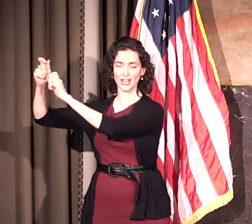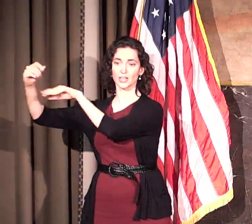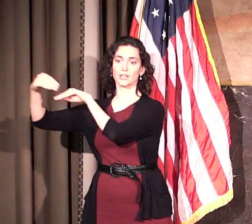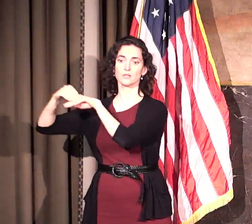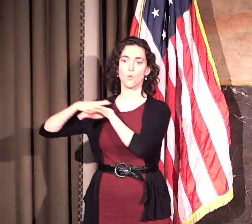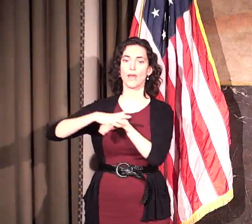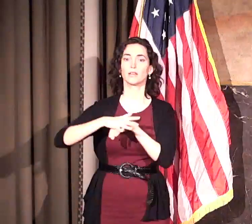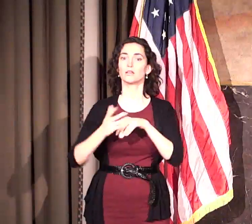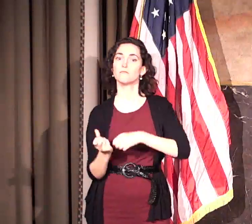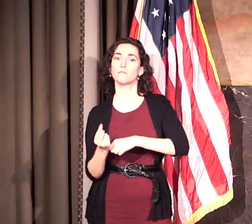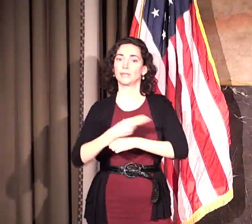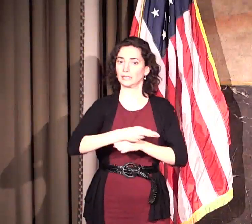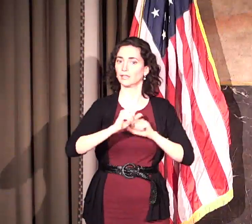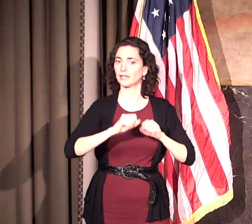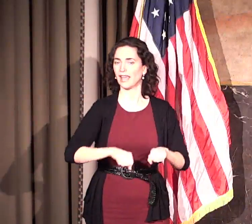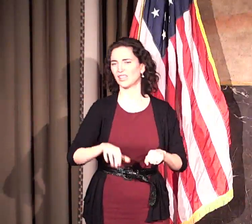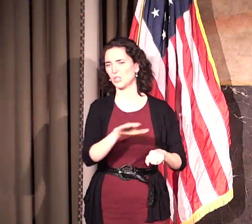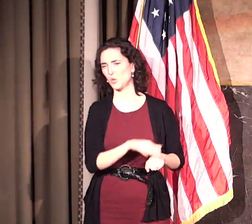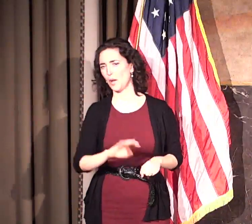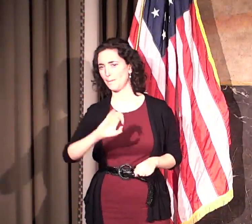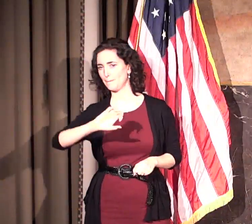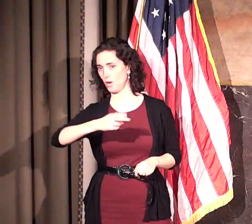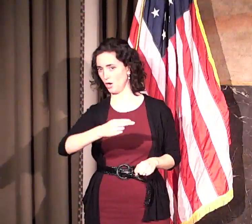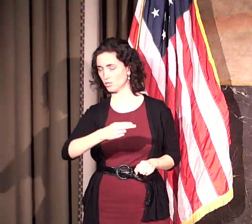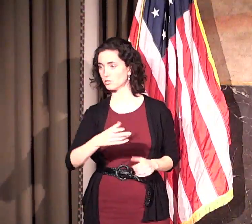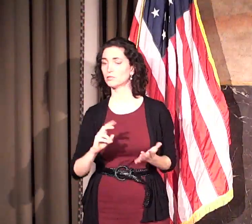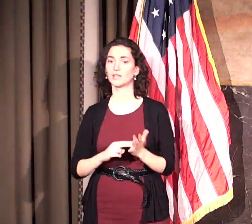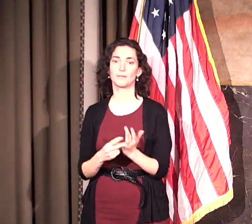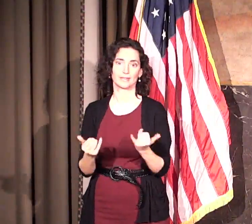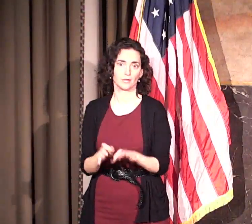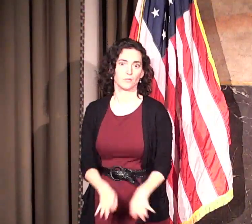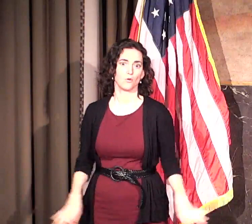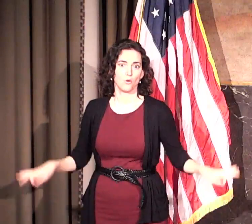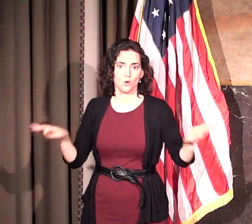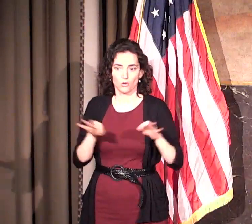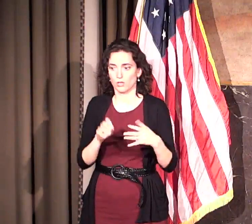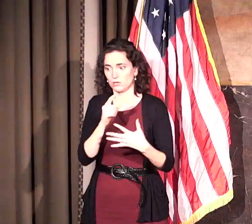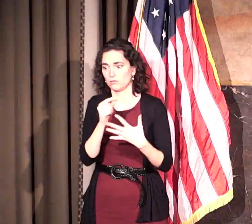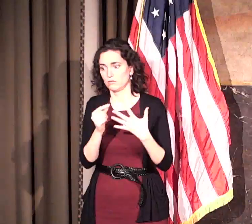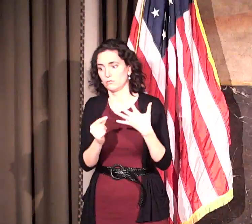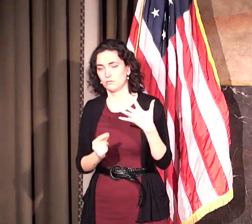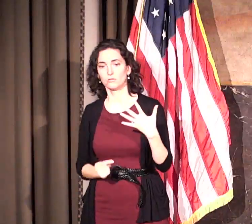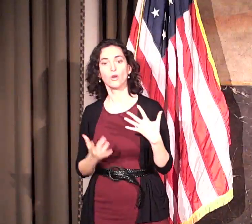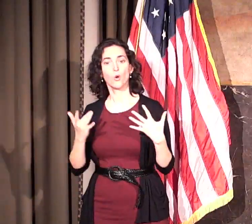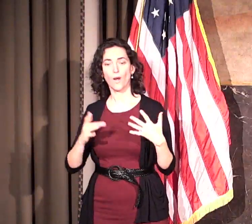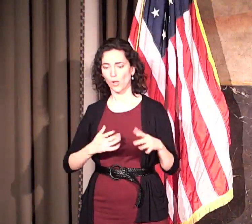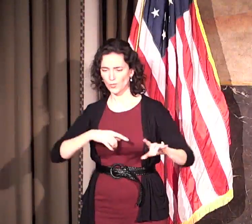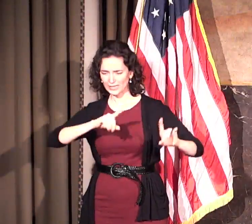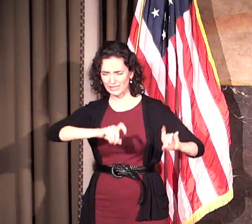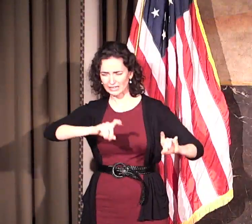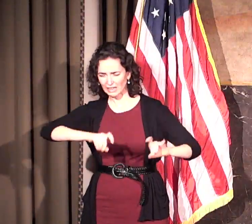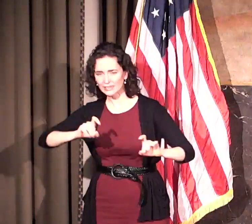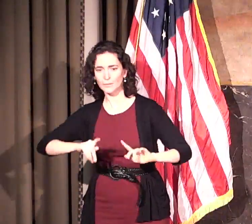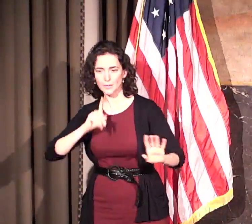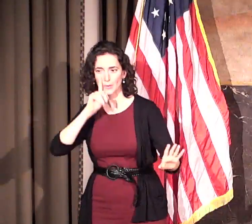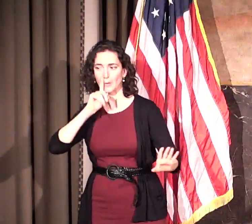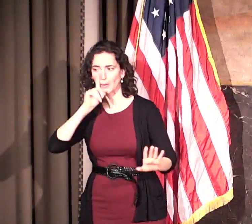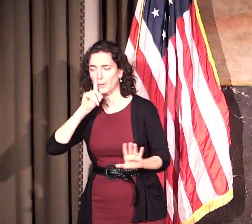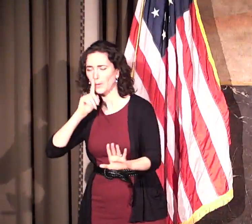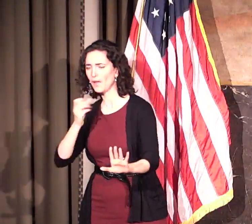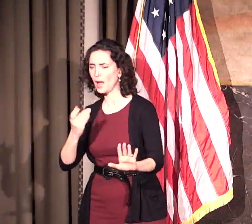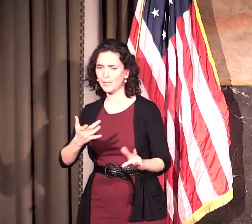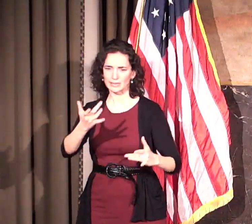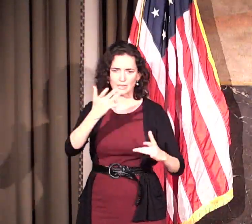some numbers in just a moment. But as it relates to the percentage of our tests coming back positive, as it relates to the number of